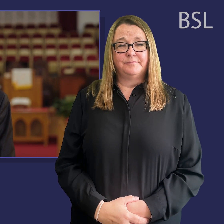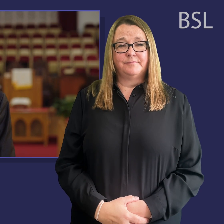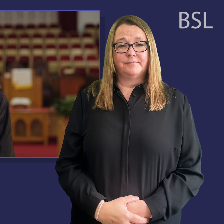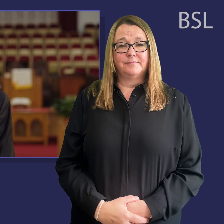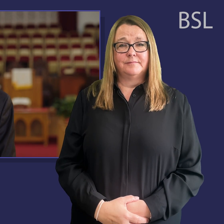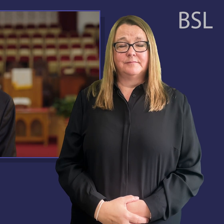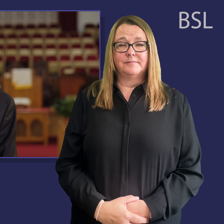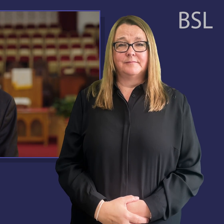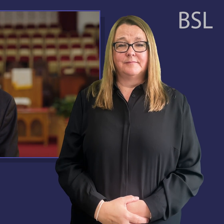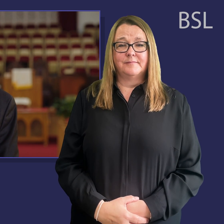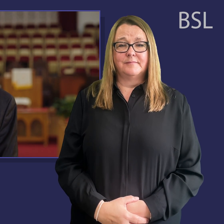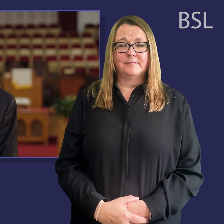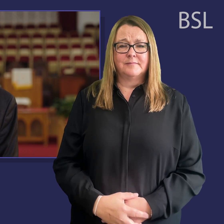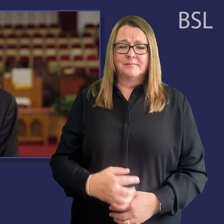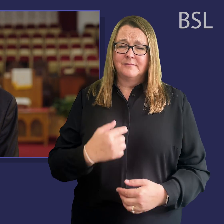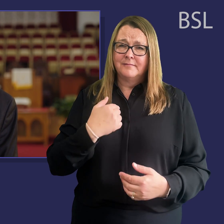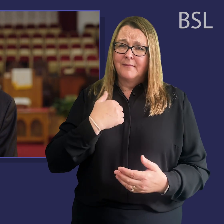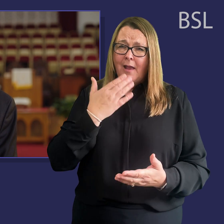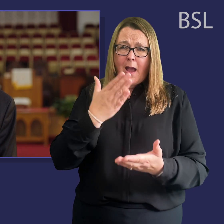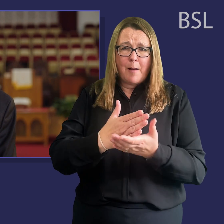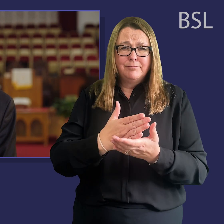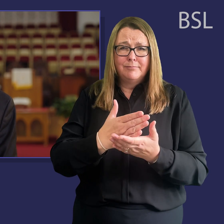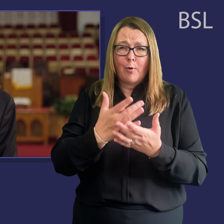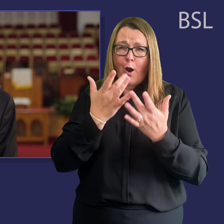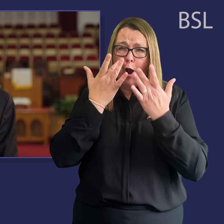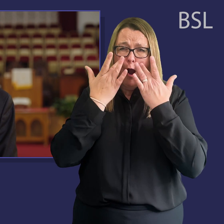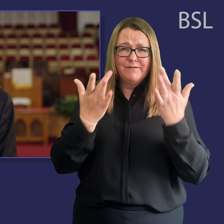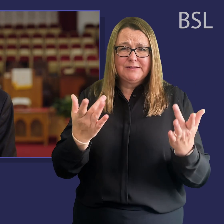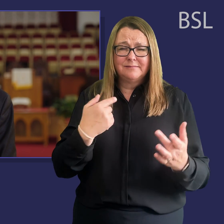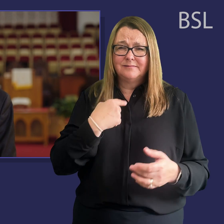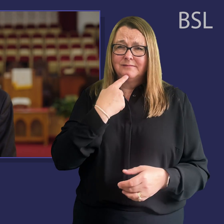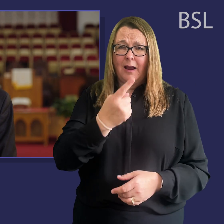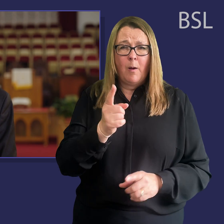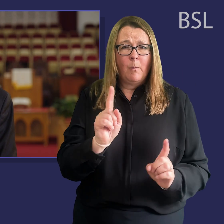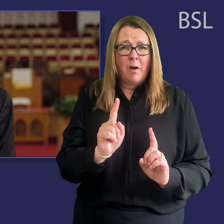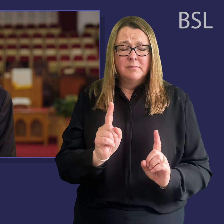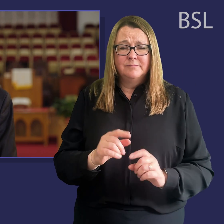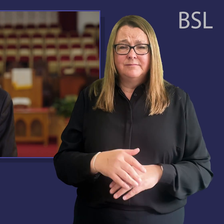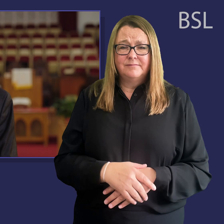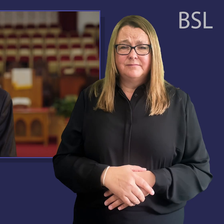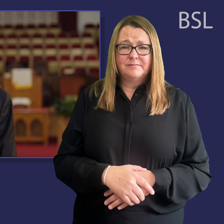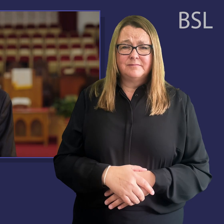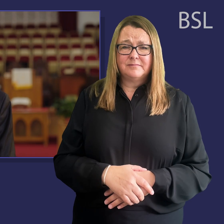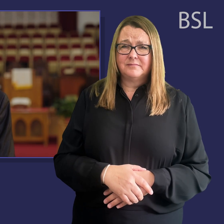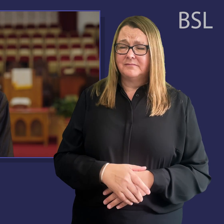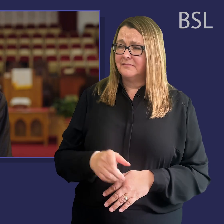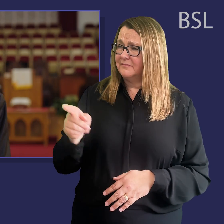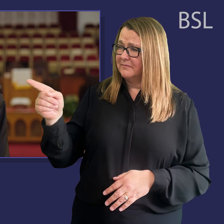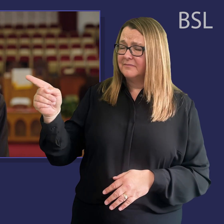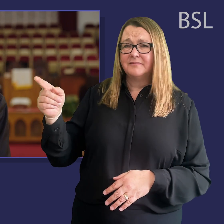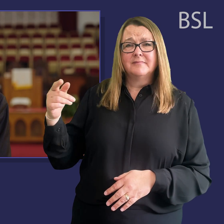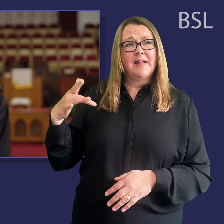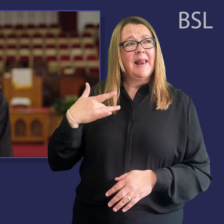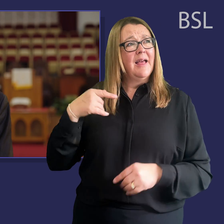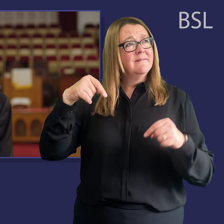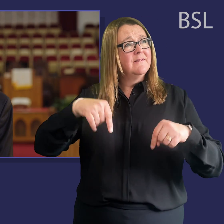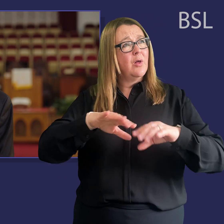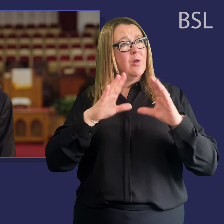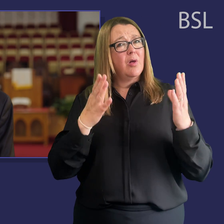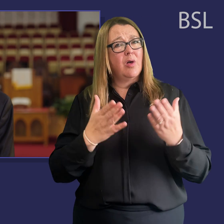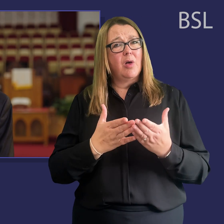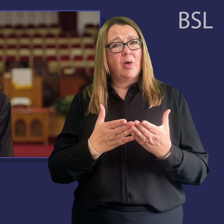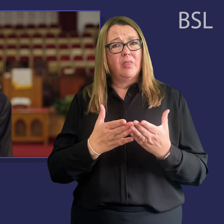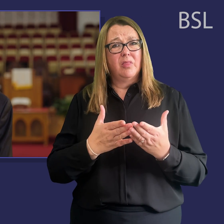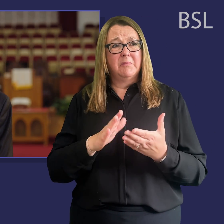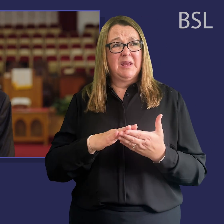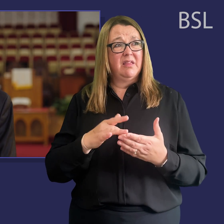And I say that it goes without saying, he has justified his existence